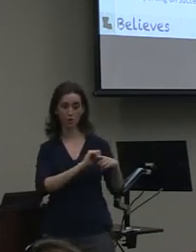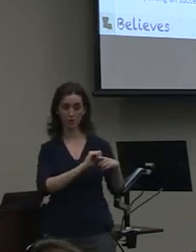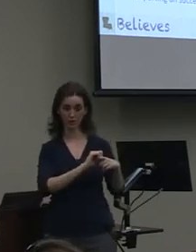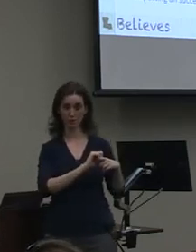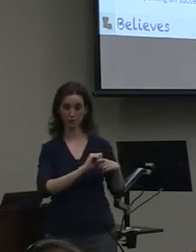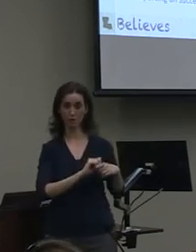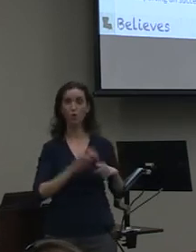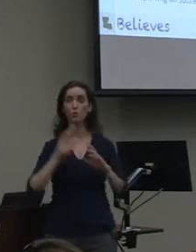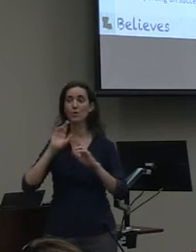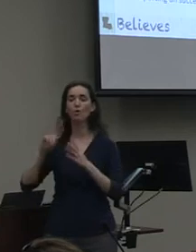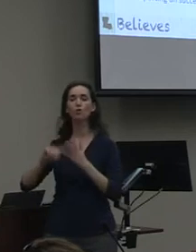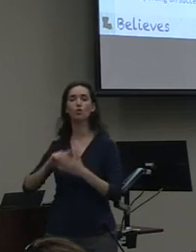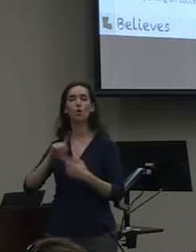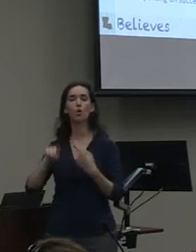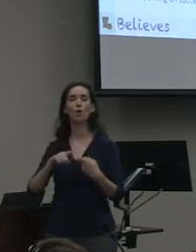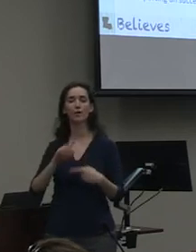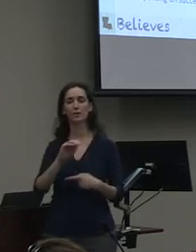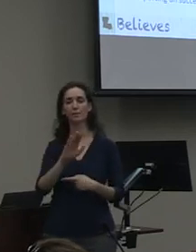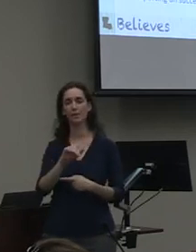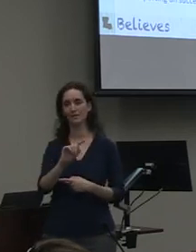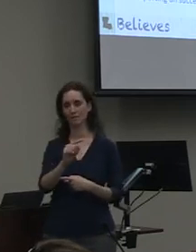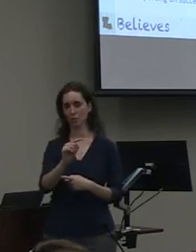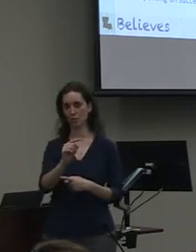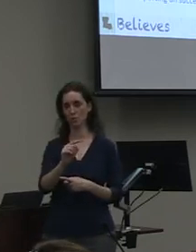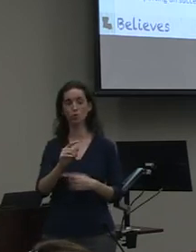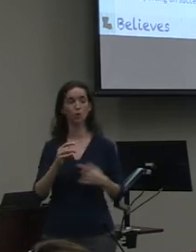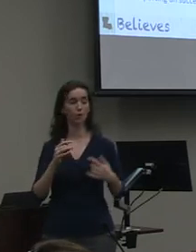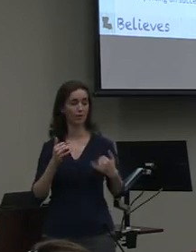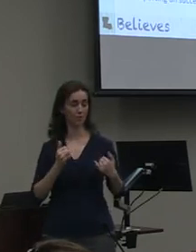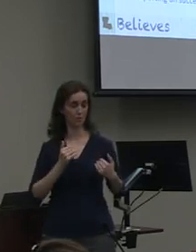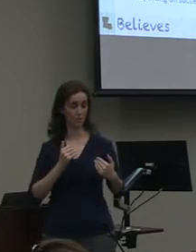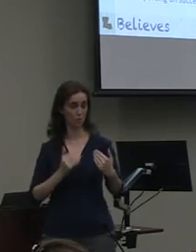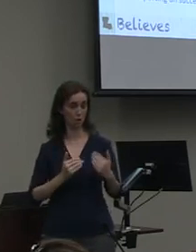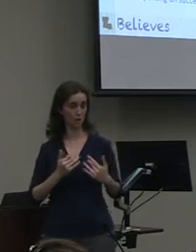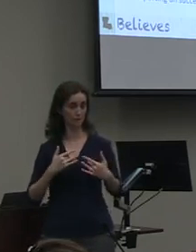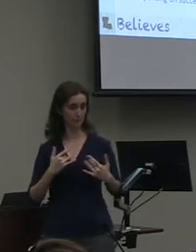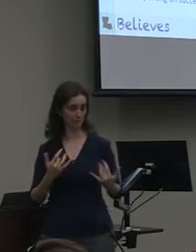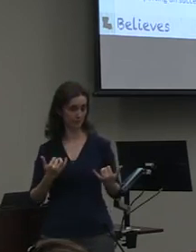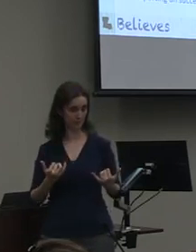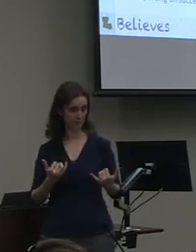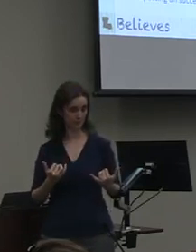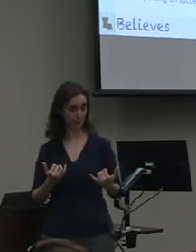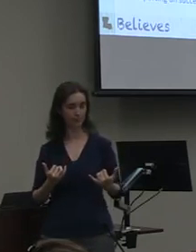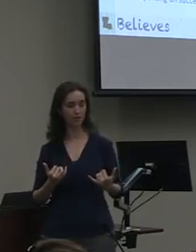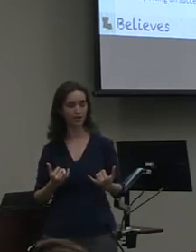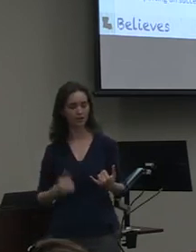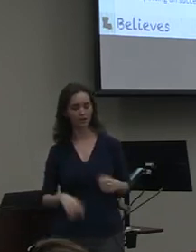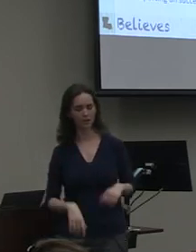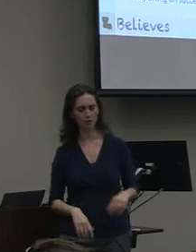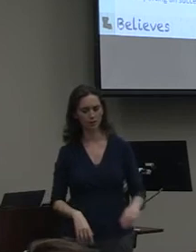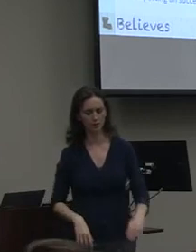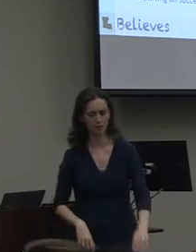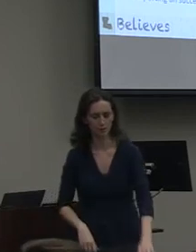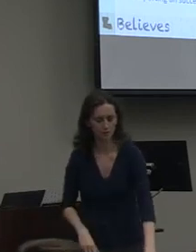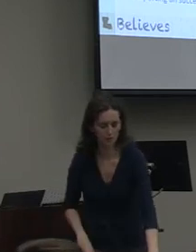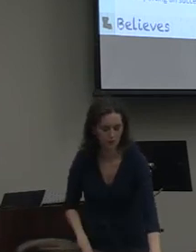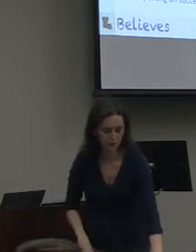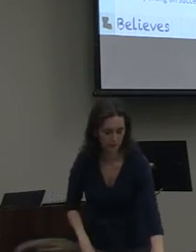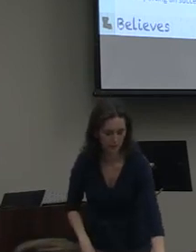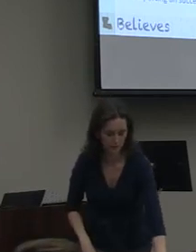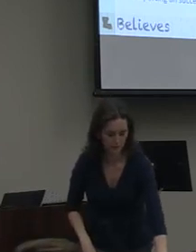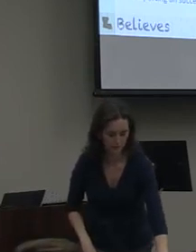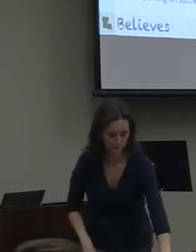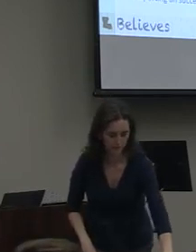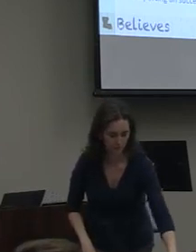begins on May 1st. So where we are right now in this process is the legislation asks